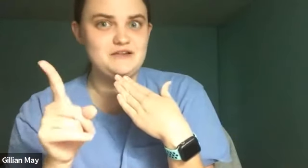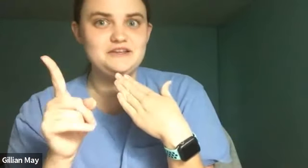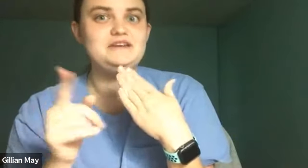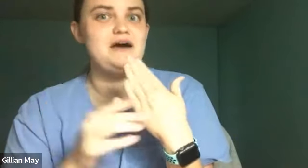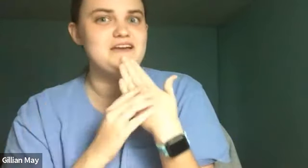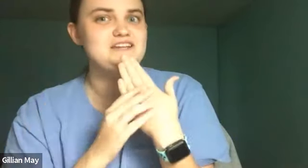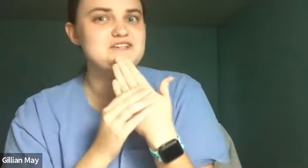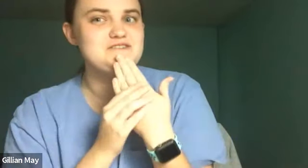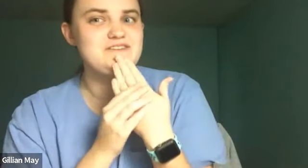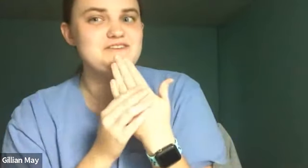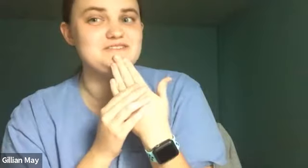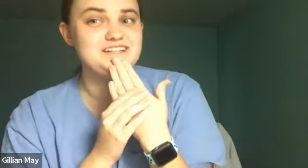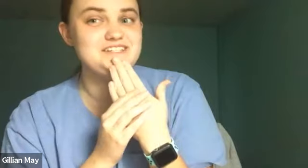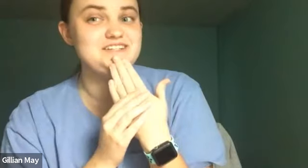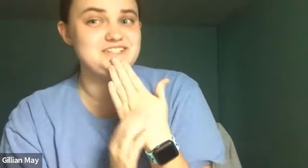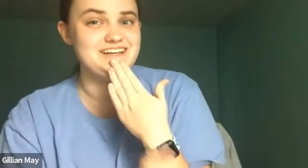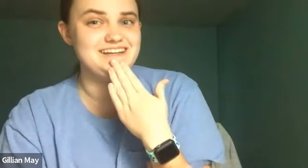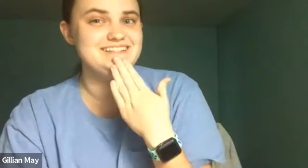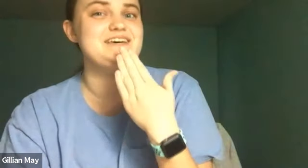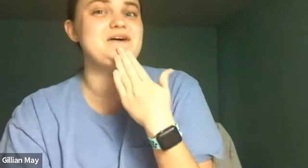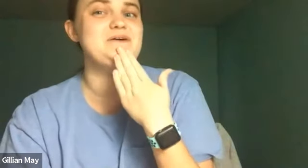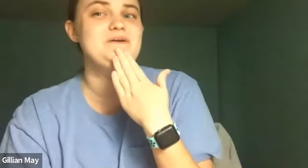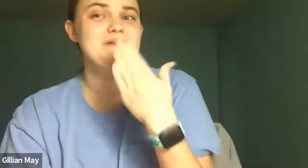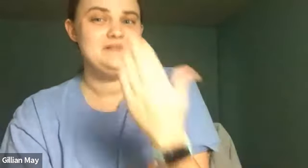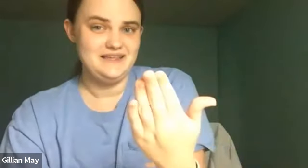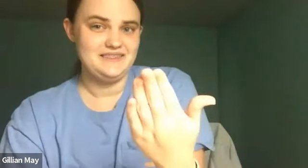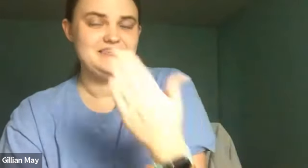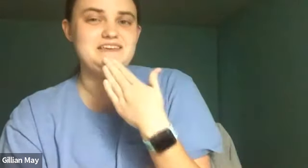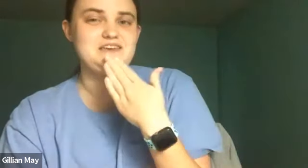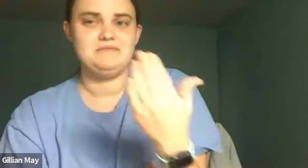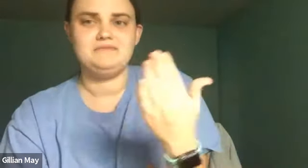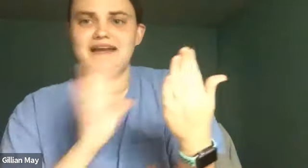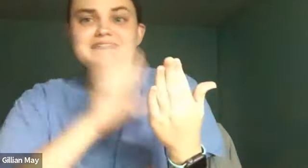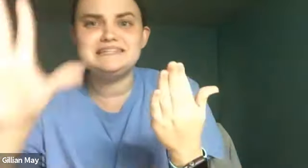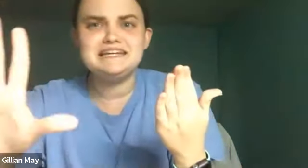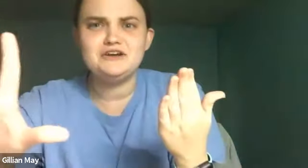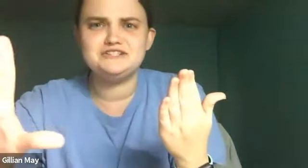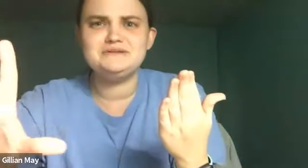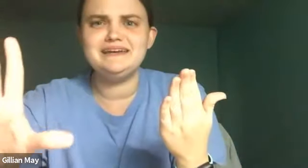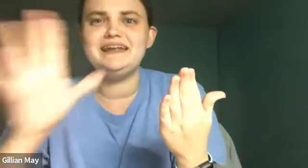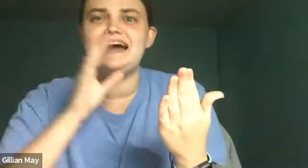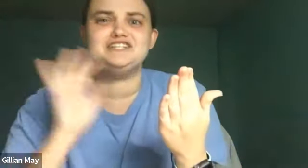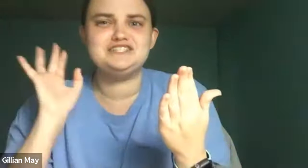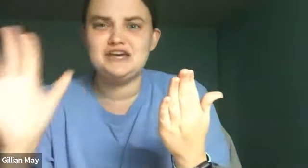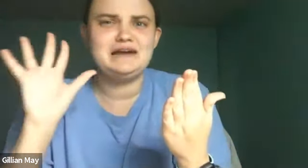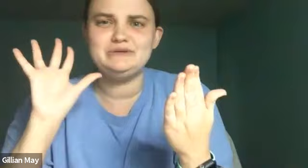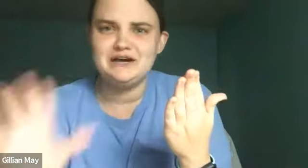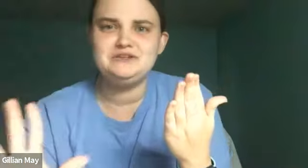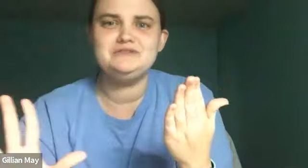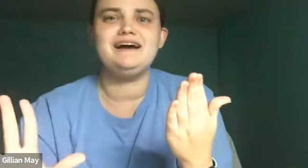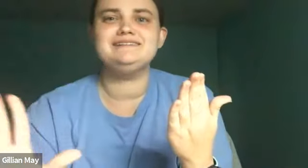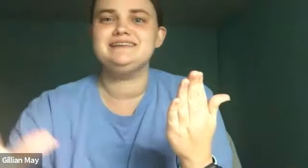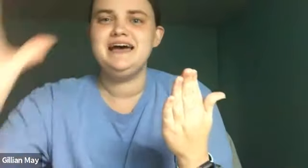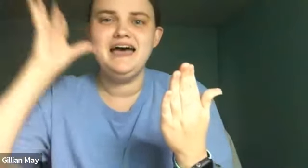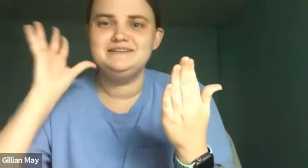telling you now, make sure your fingers are touching your chin. So thank you. I didn't see any of y'all doing it. I just thought I would tell you guys.